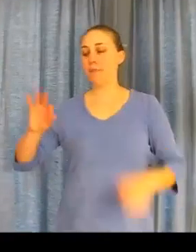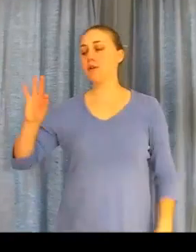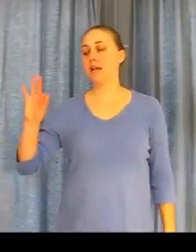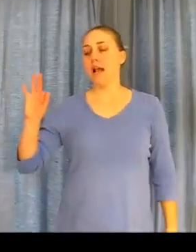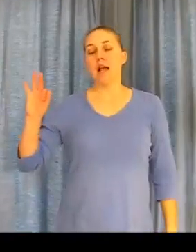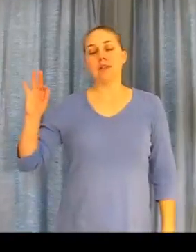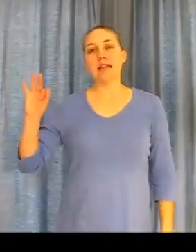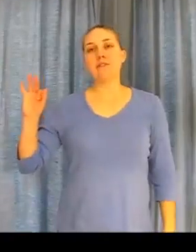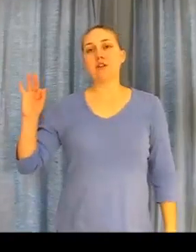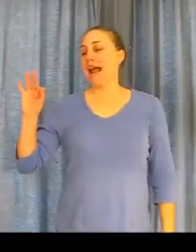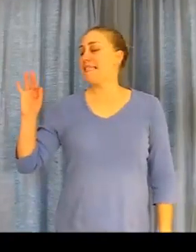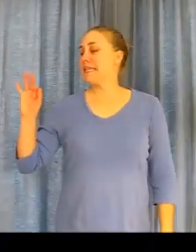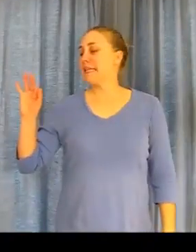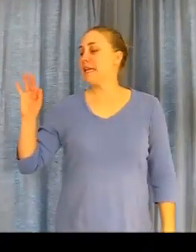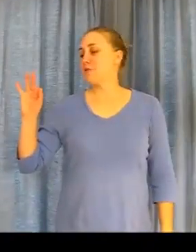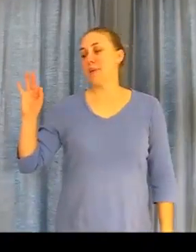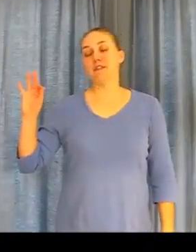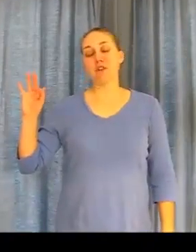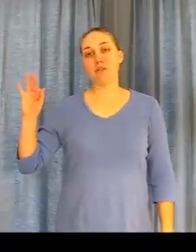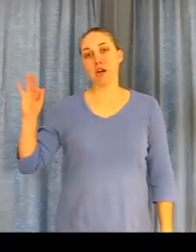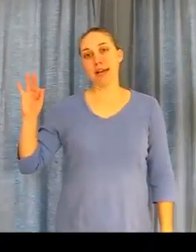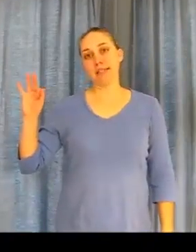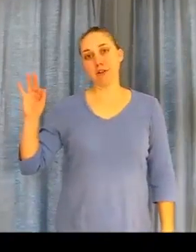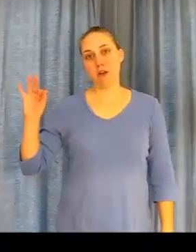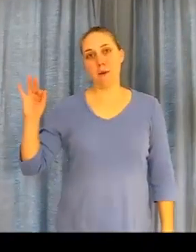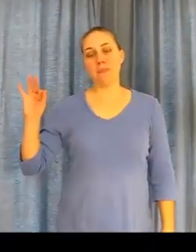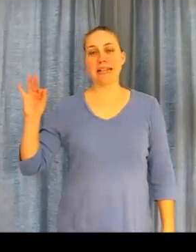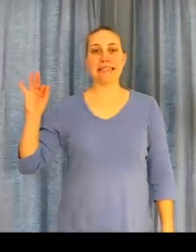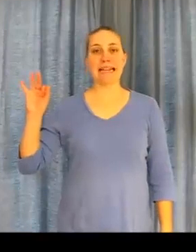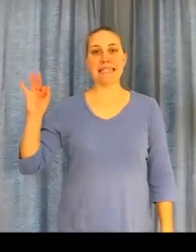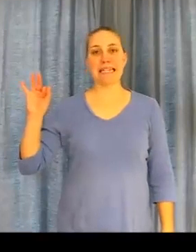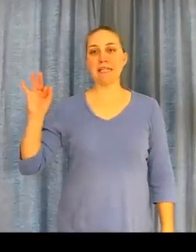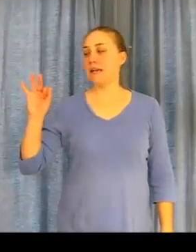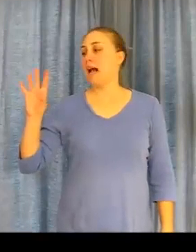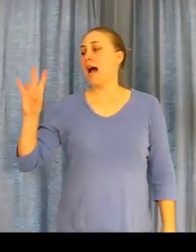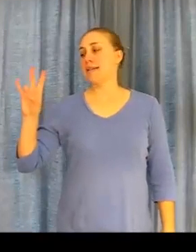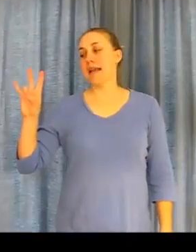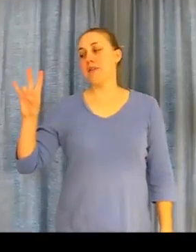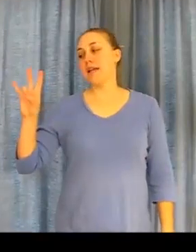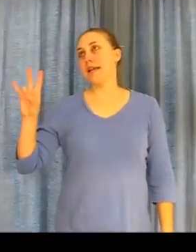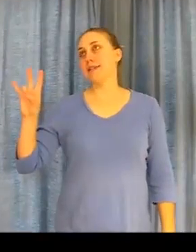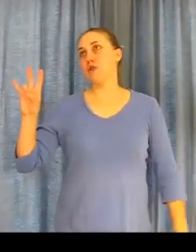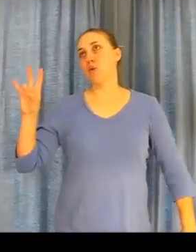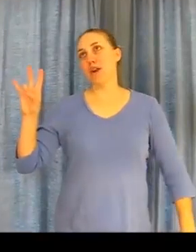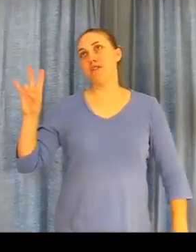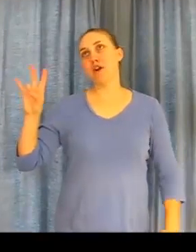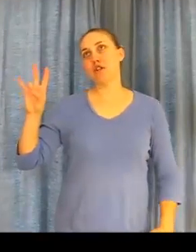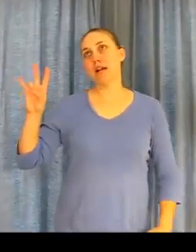numbers, the sign for 19 is rubbing your first finger against your thumb. That's 19. A 7 is your ring finger